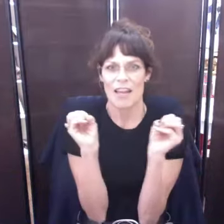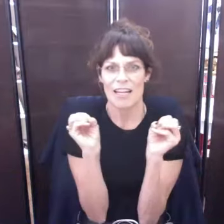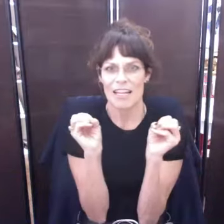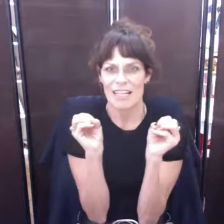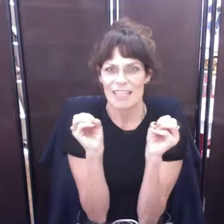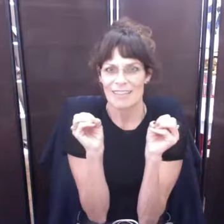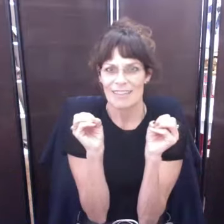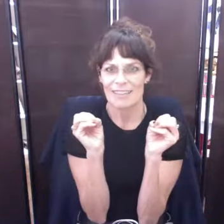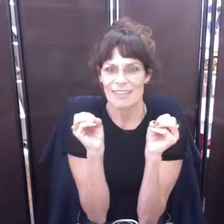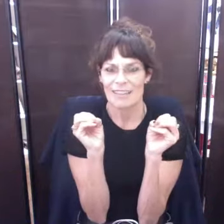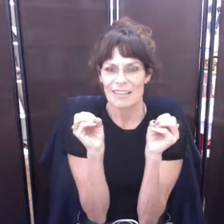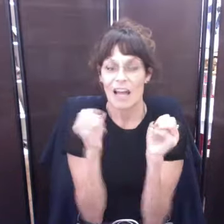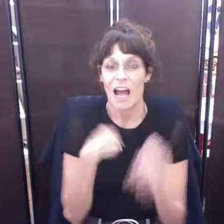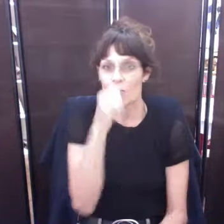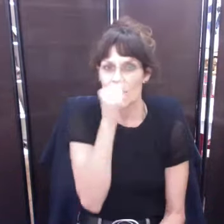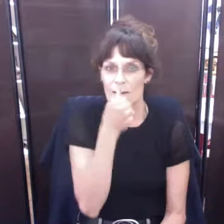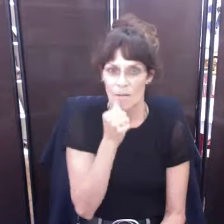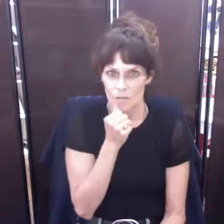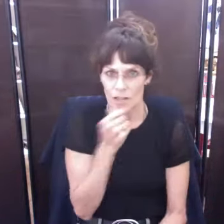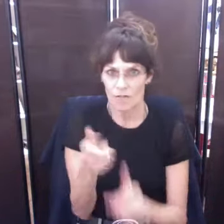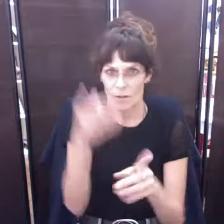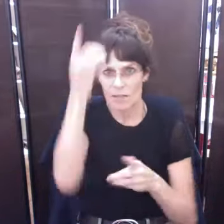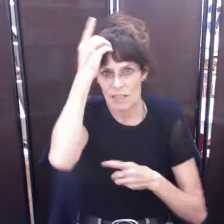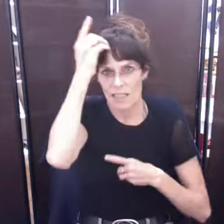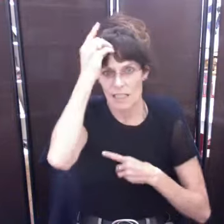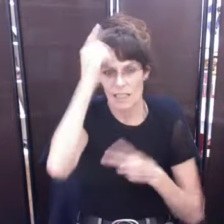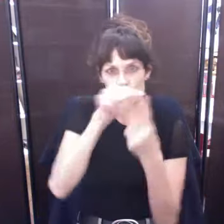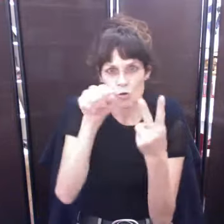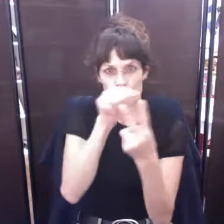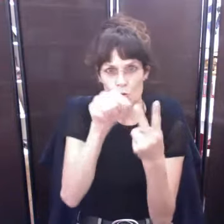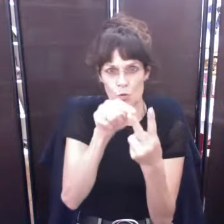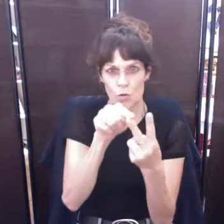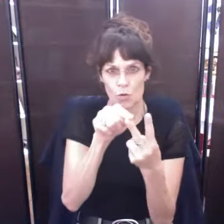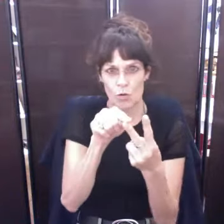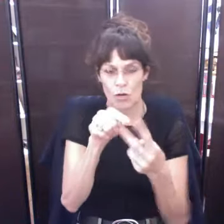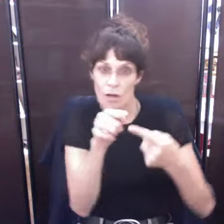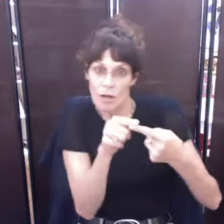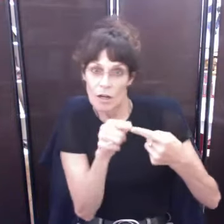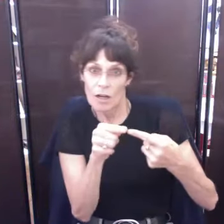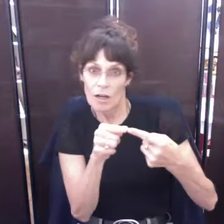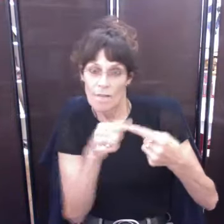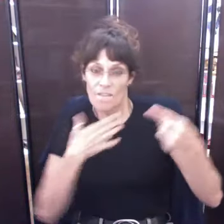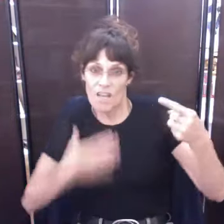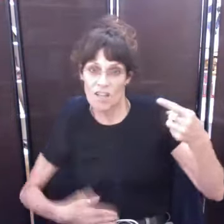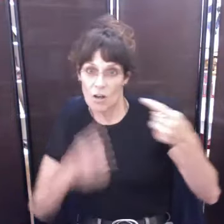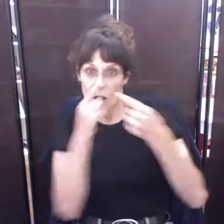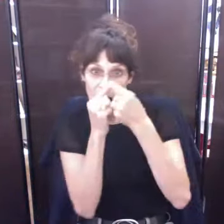What I was suffering was from a disease that's twofold. It's a absolute physical allergy coupled with this